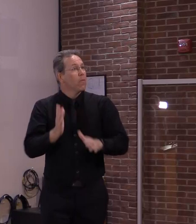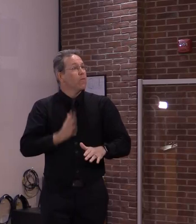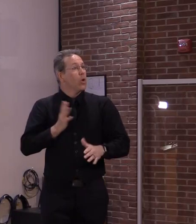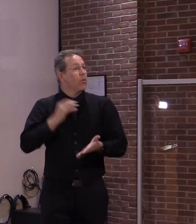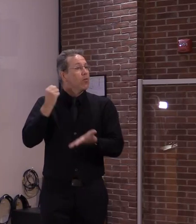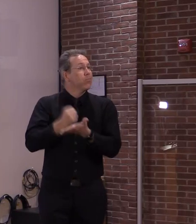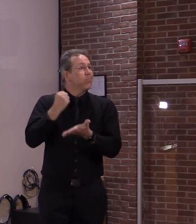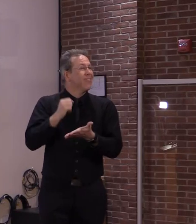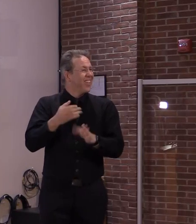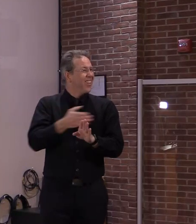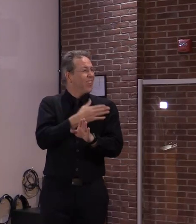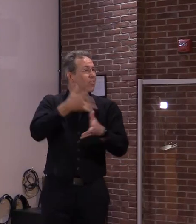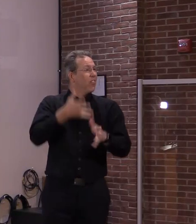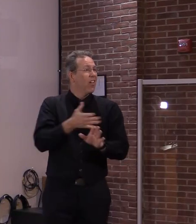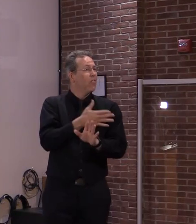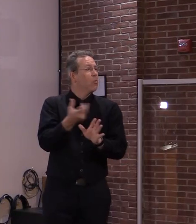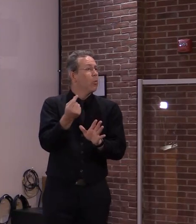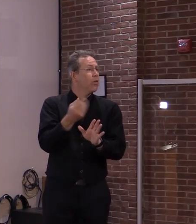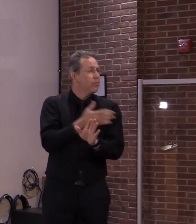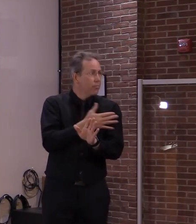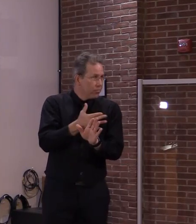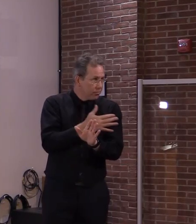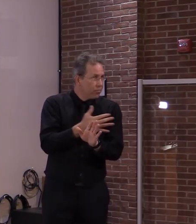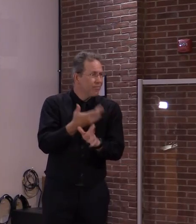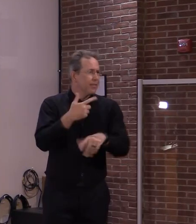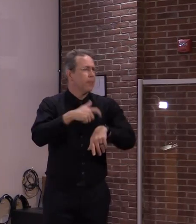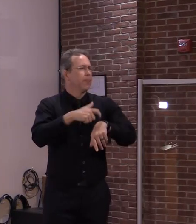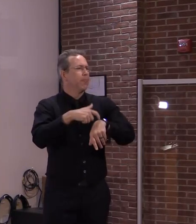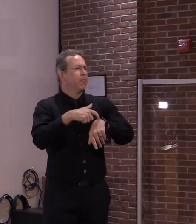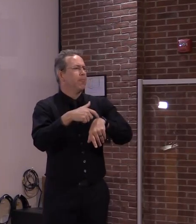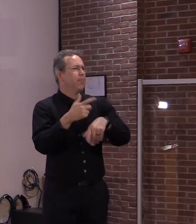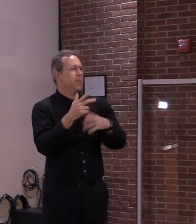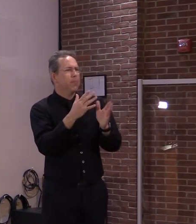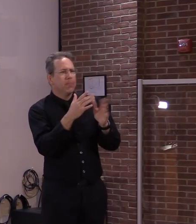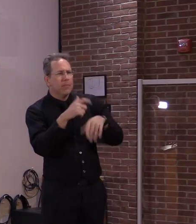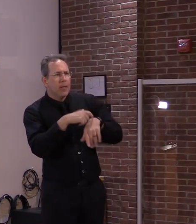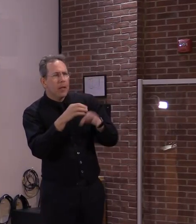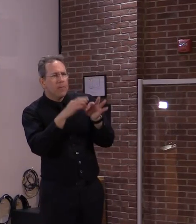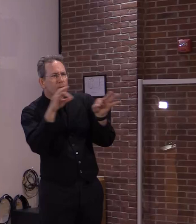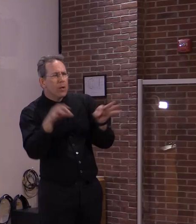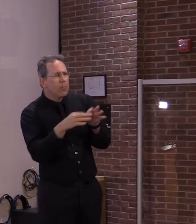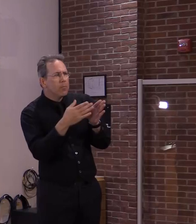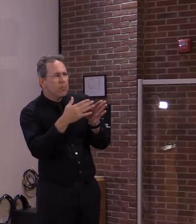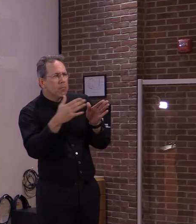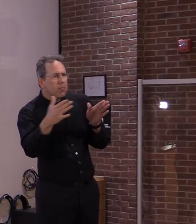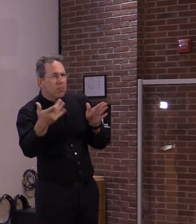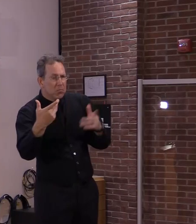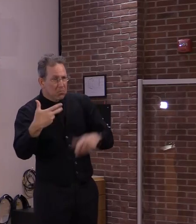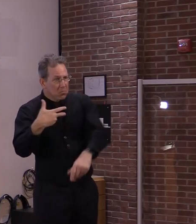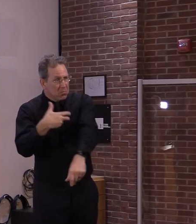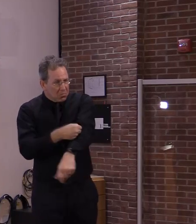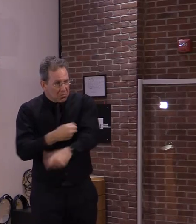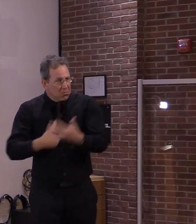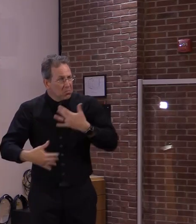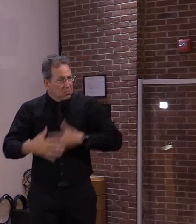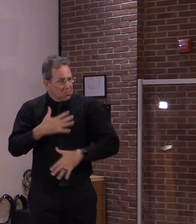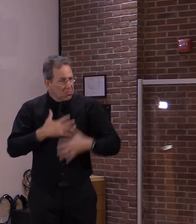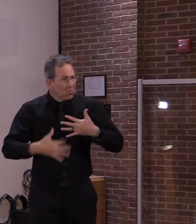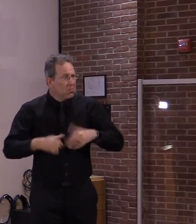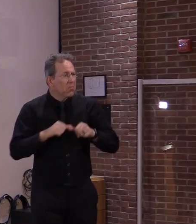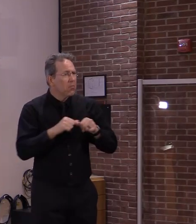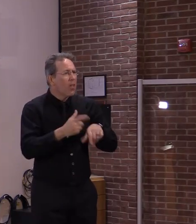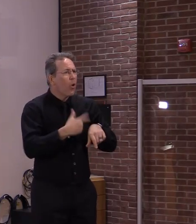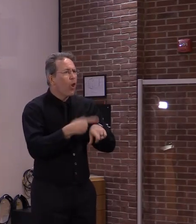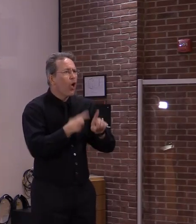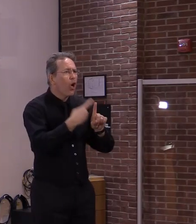any unanticipated adverse effects is taken into account. And that's why I do believe